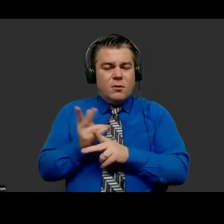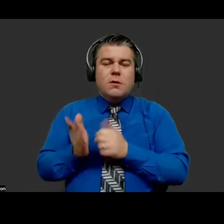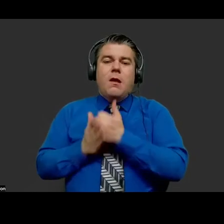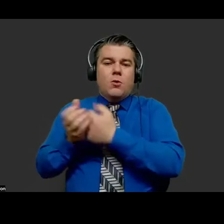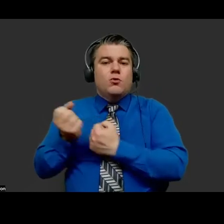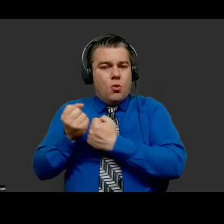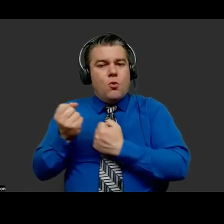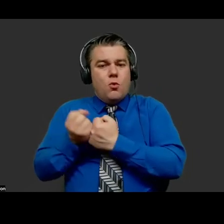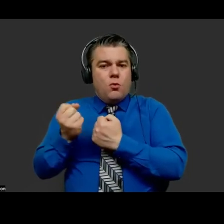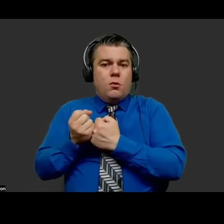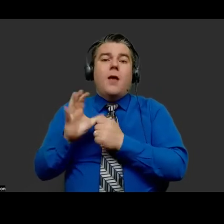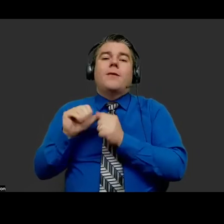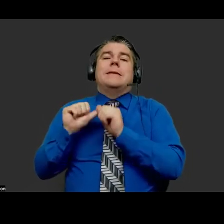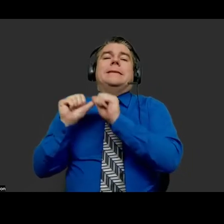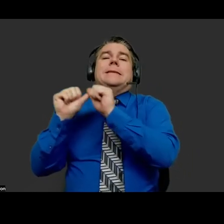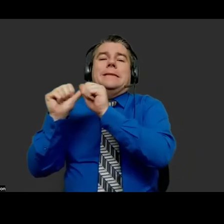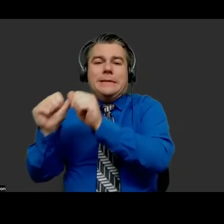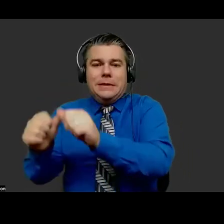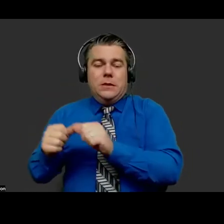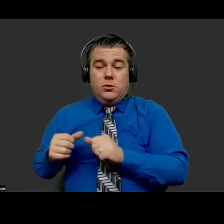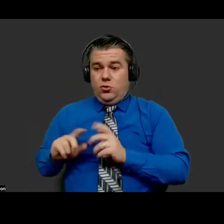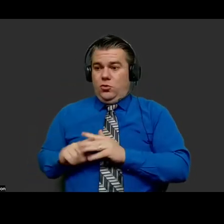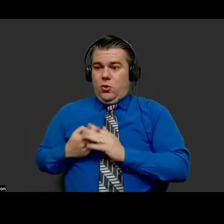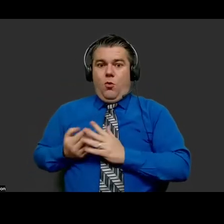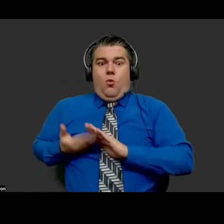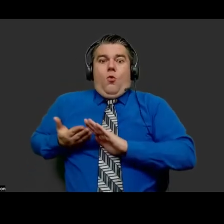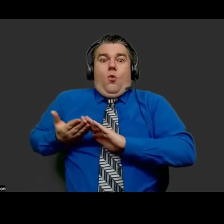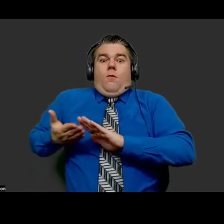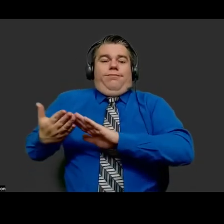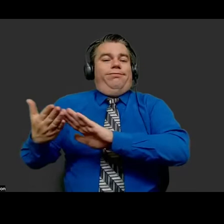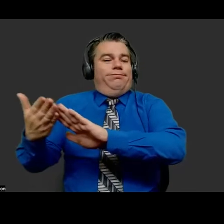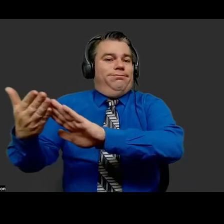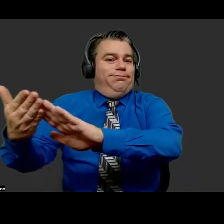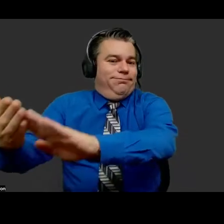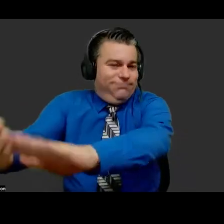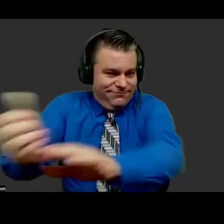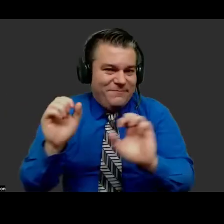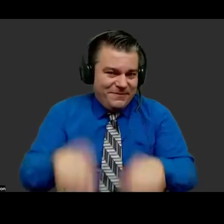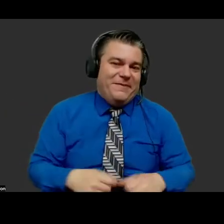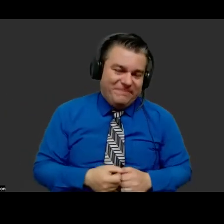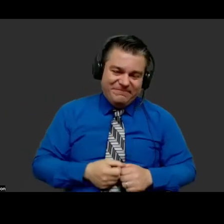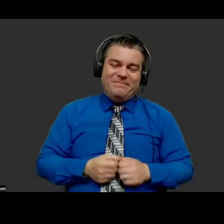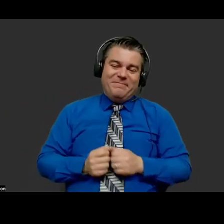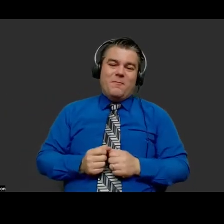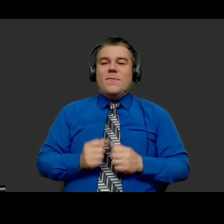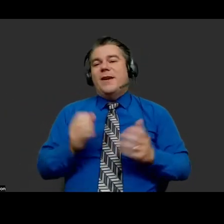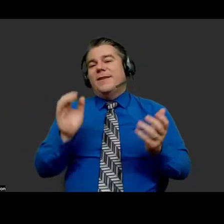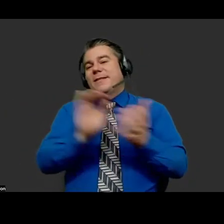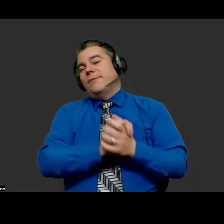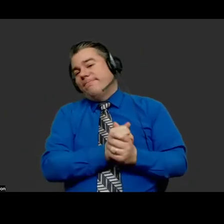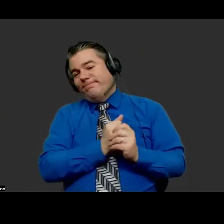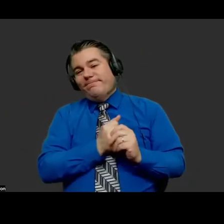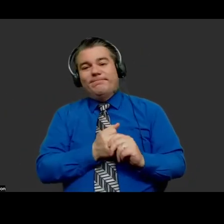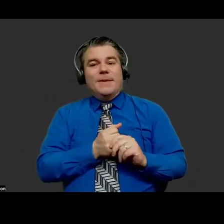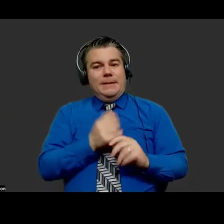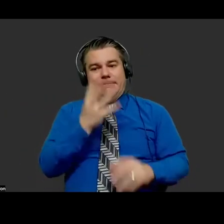and continue their momentum forward in resetting their metabolism. So keep those